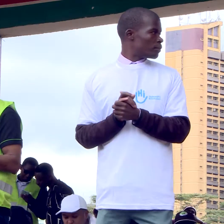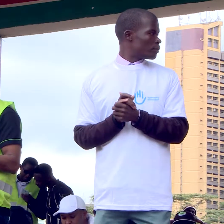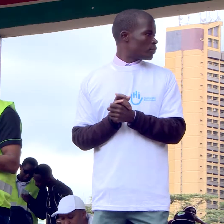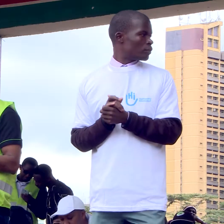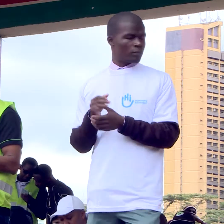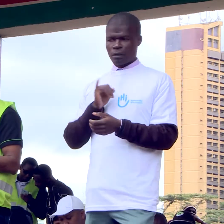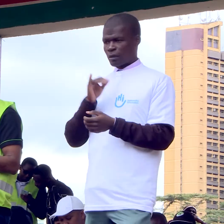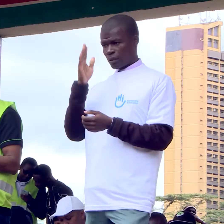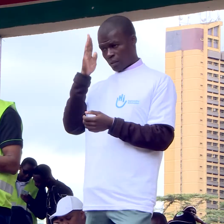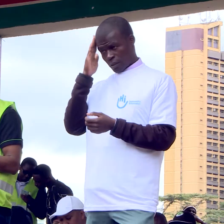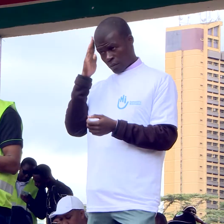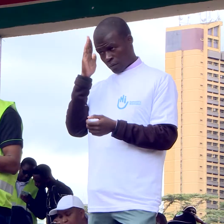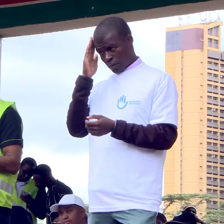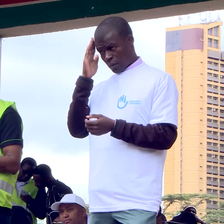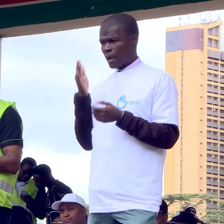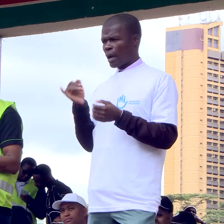I now want to call